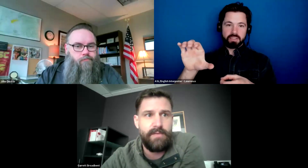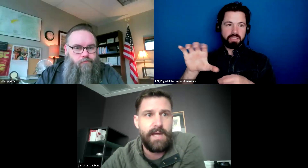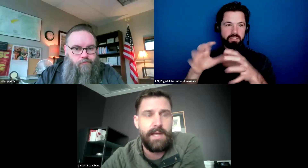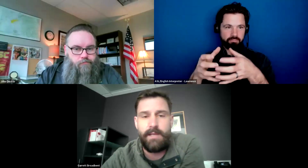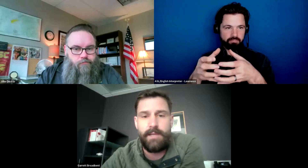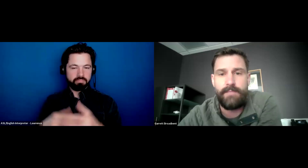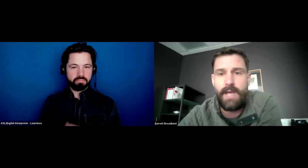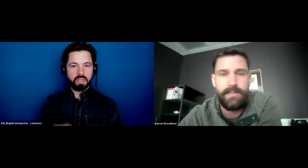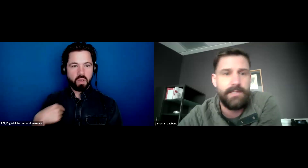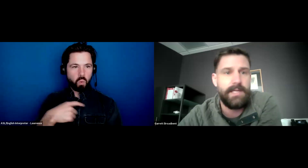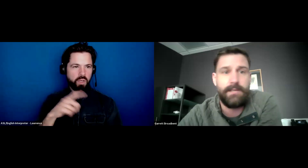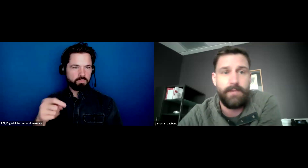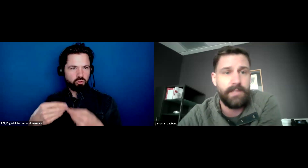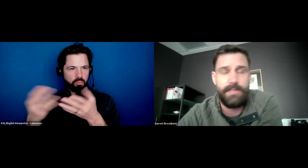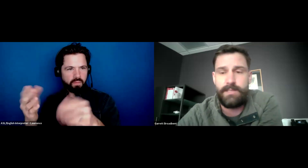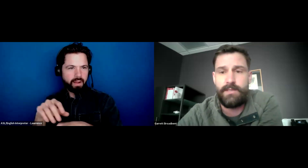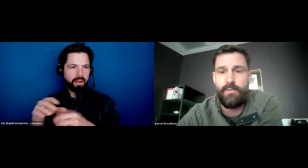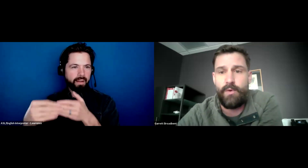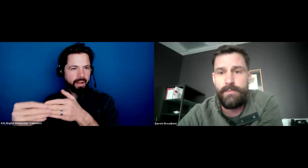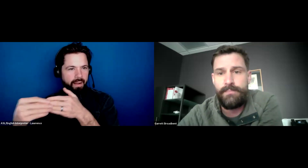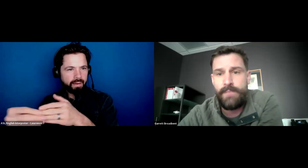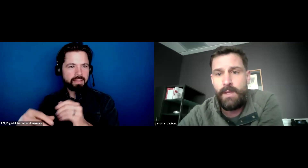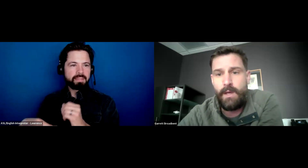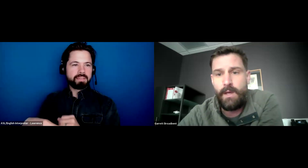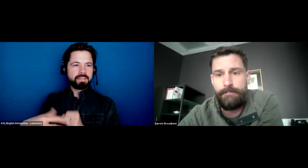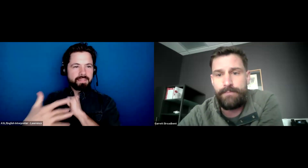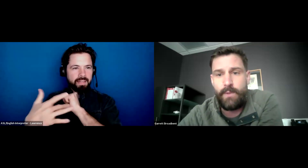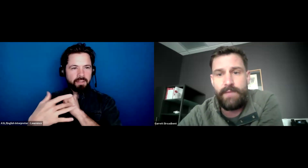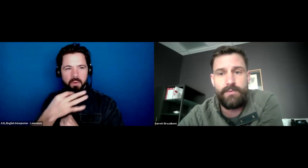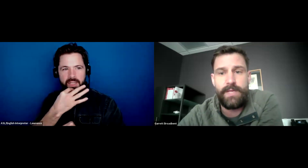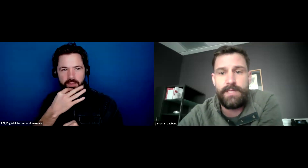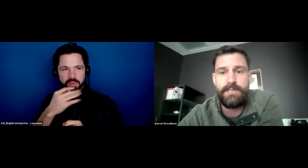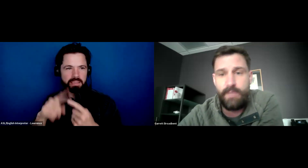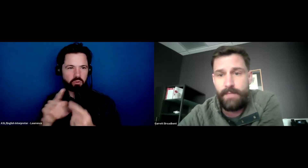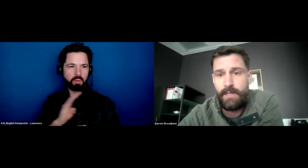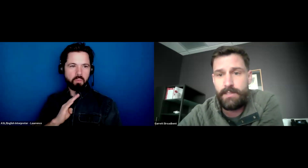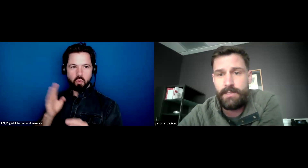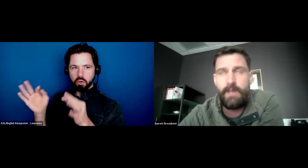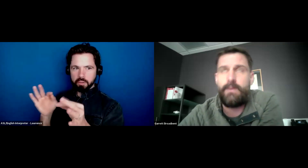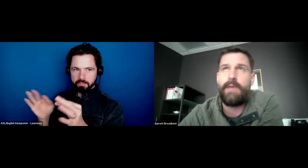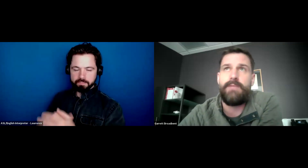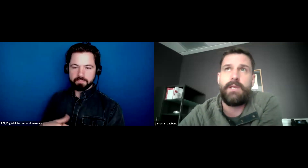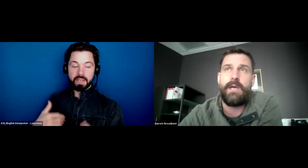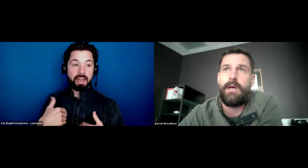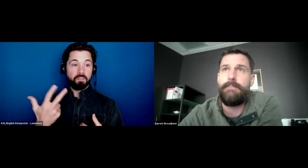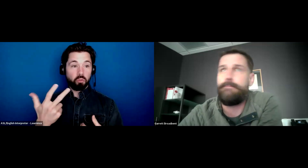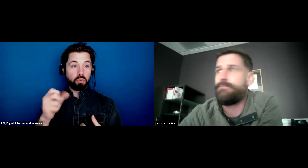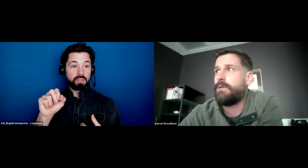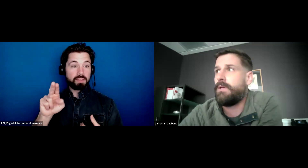to provide guidance and technical expertise to the board. We have 3 subcommittees. We have the